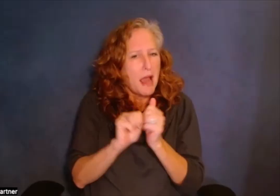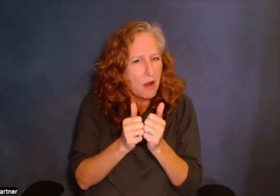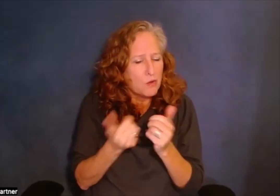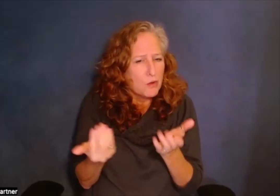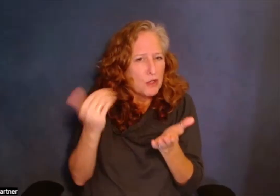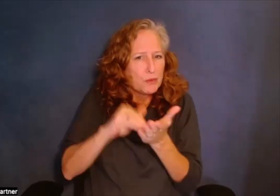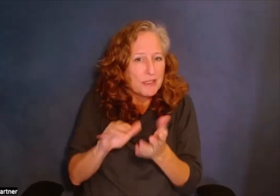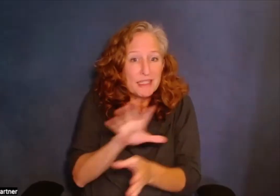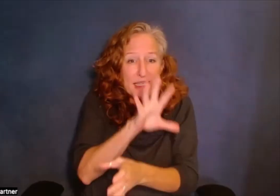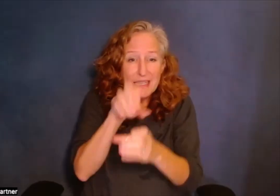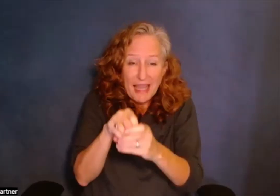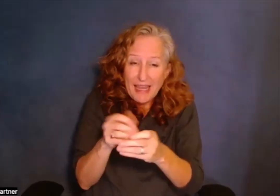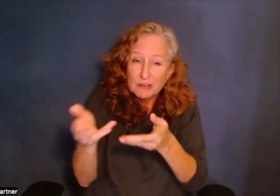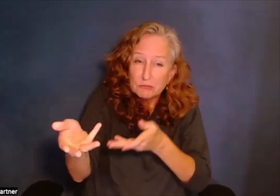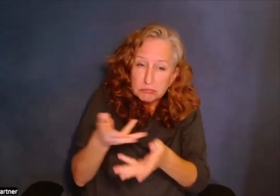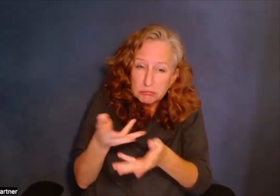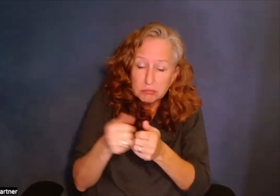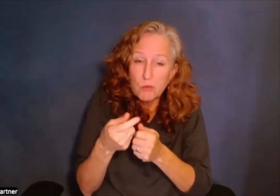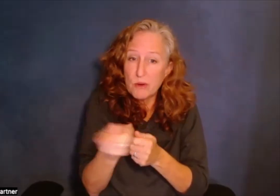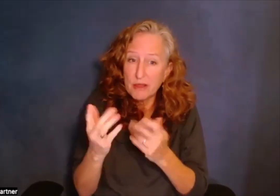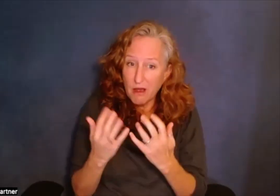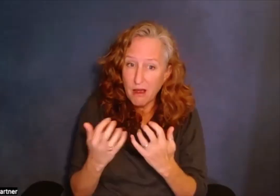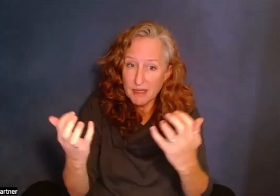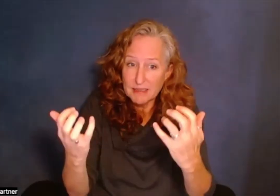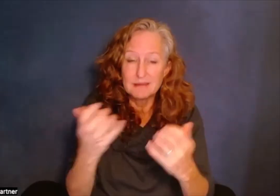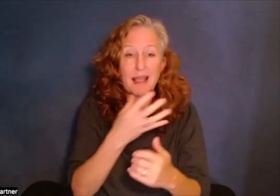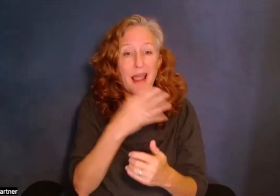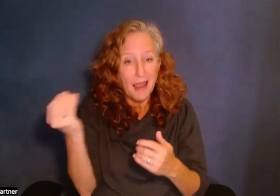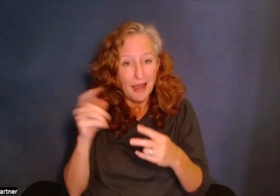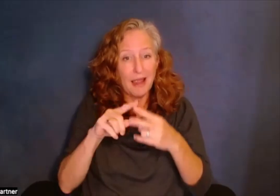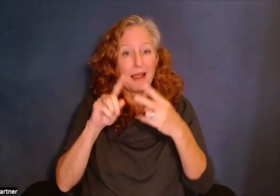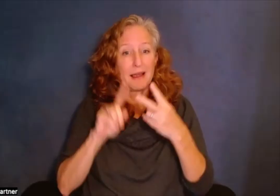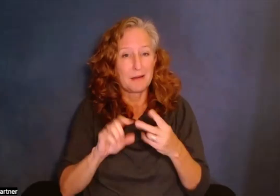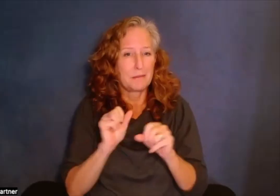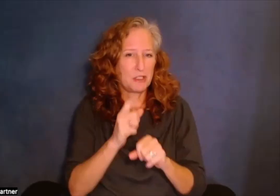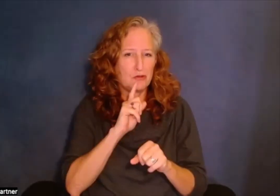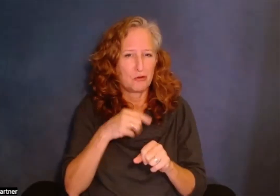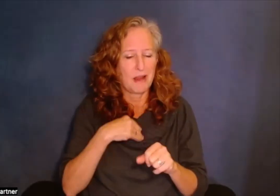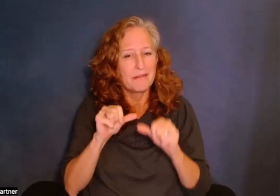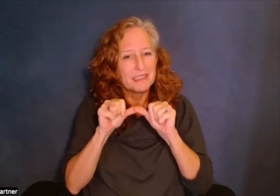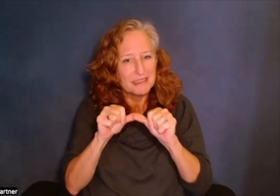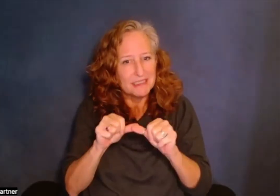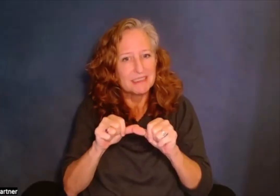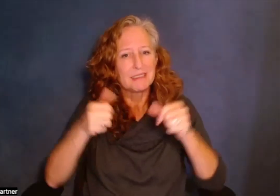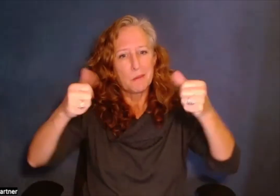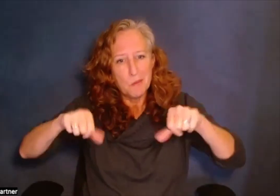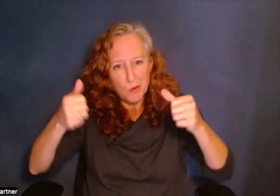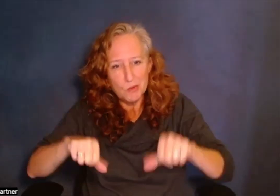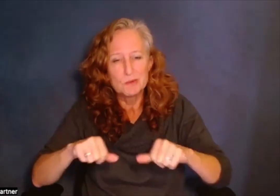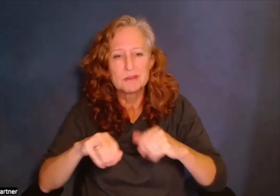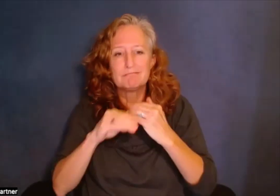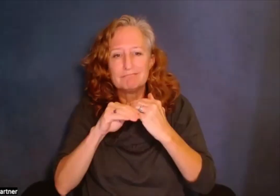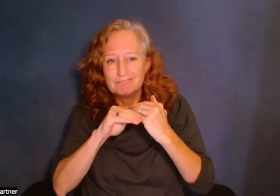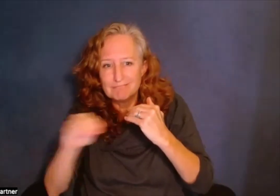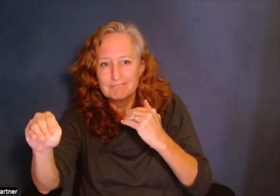another business. You can collaborate or cross promote each other's work. As I mentioned before, you can turn